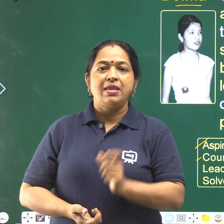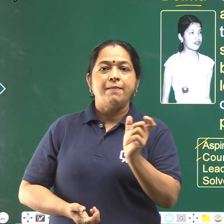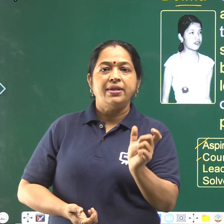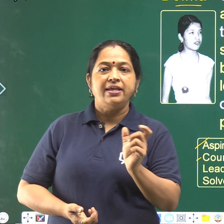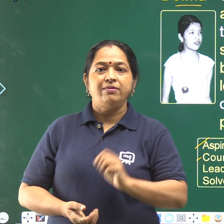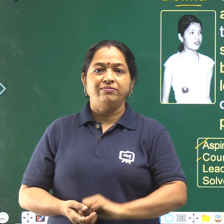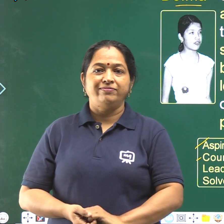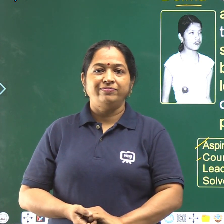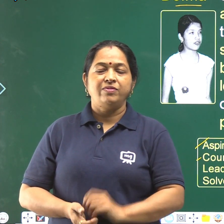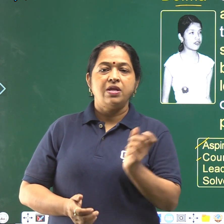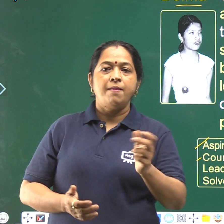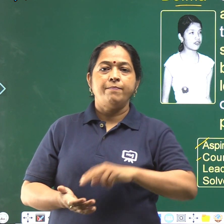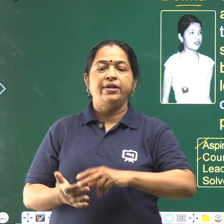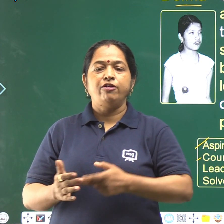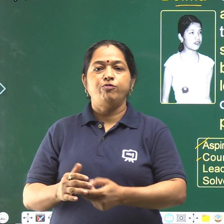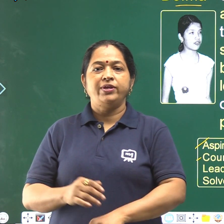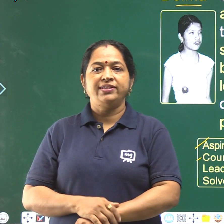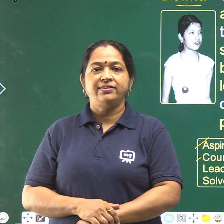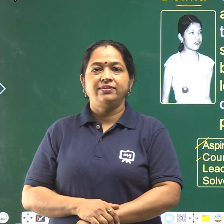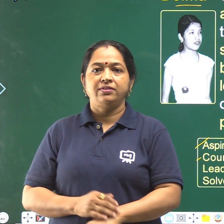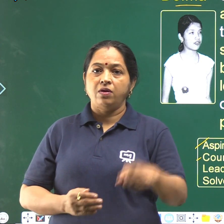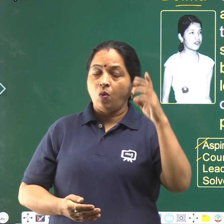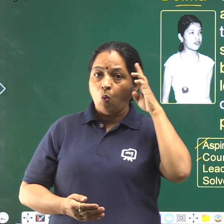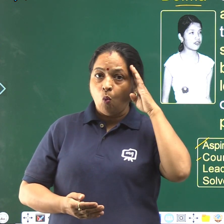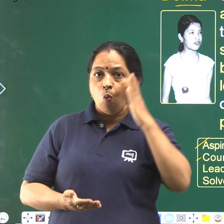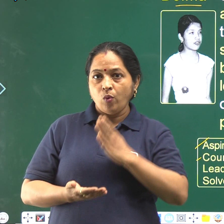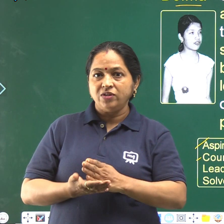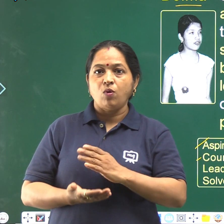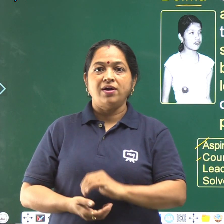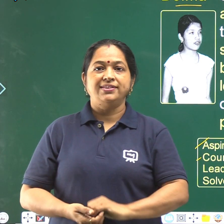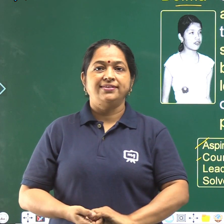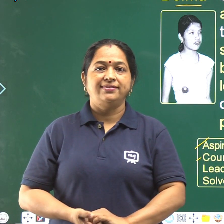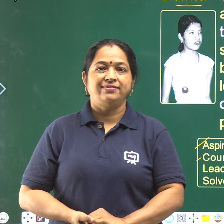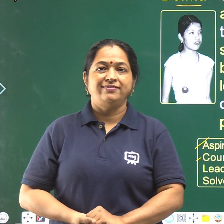Belief. Belief means? Vishwas.